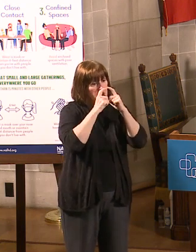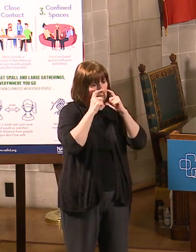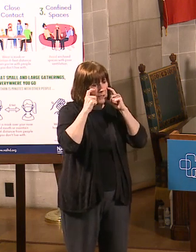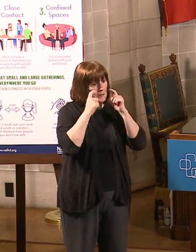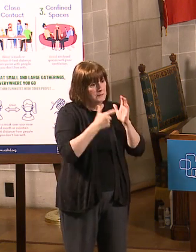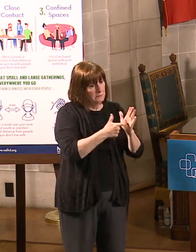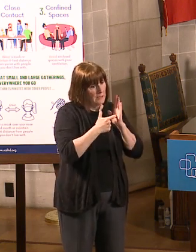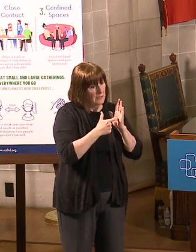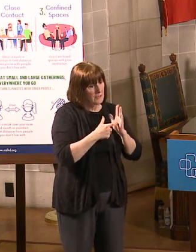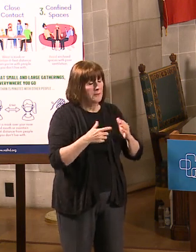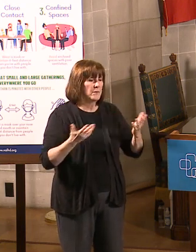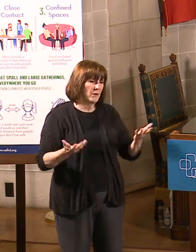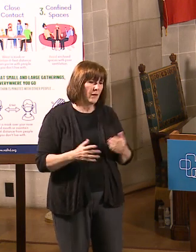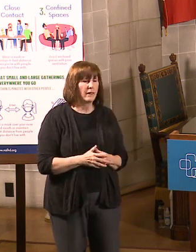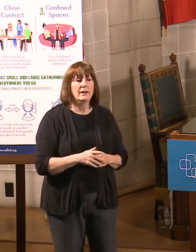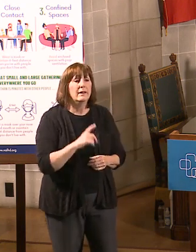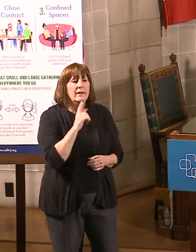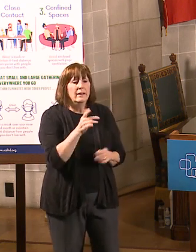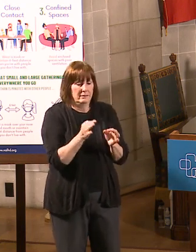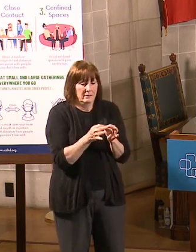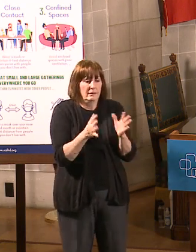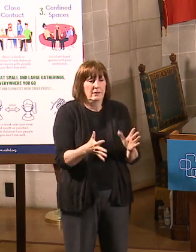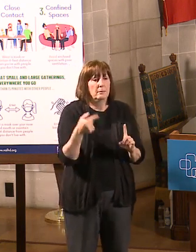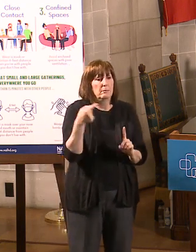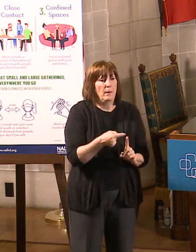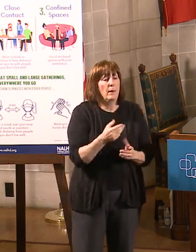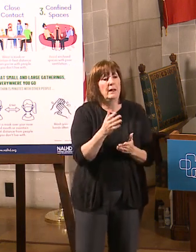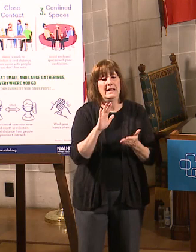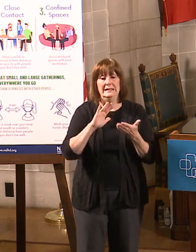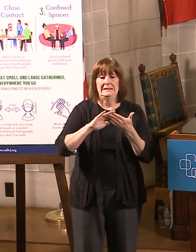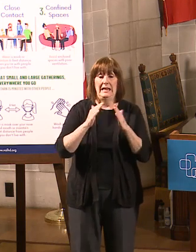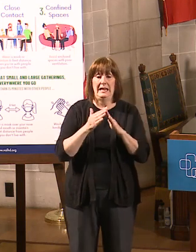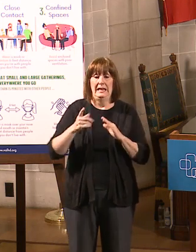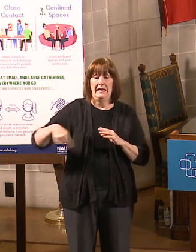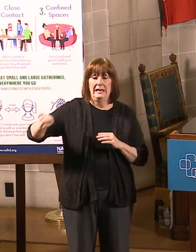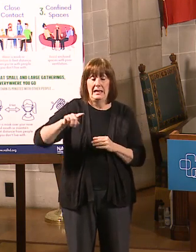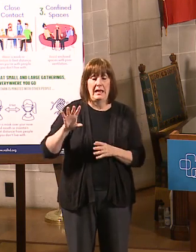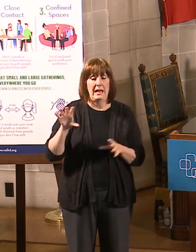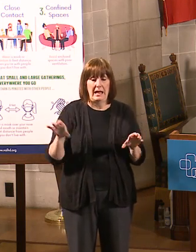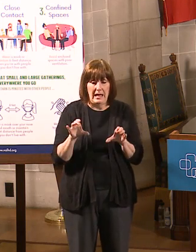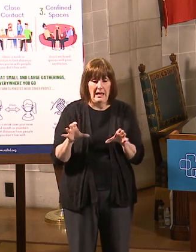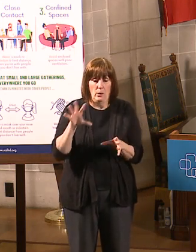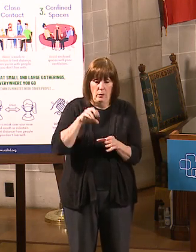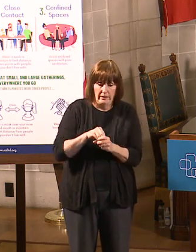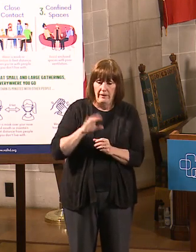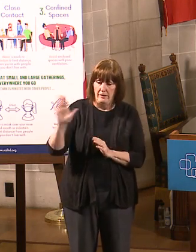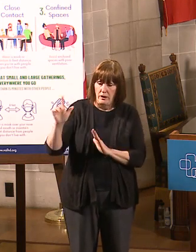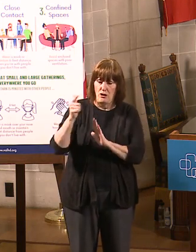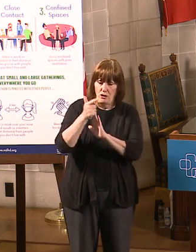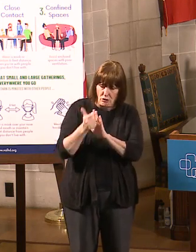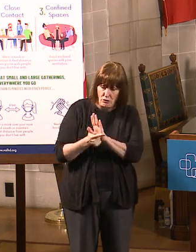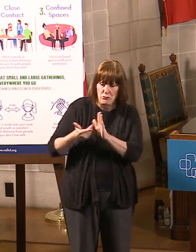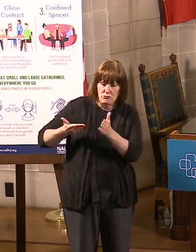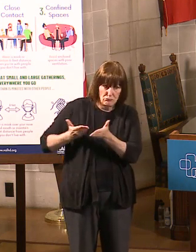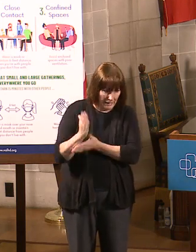Well, it's kind of a moot point, Paul. Again, if cities are acting within their lawful rights, they have to, again, consult their